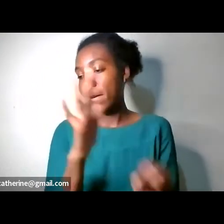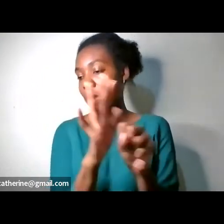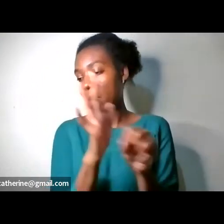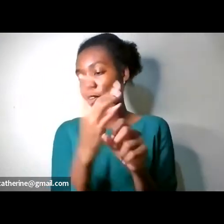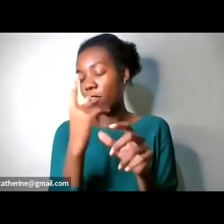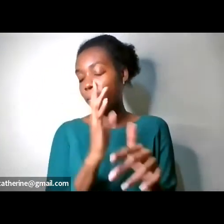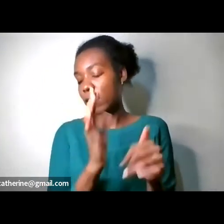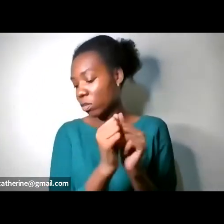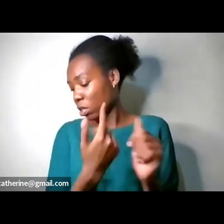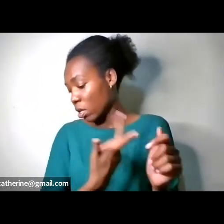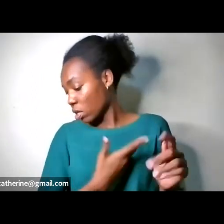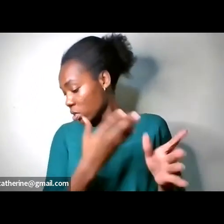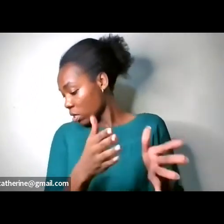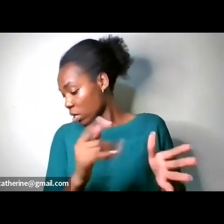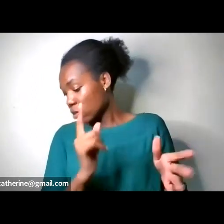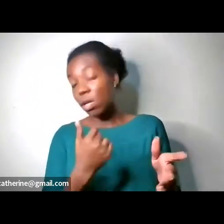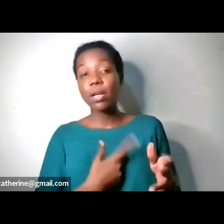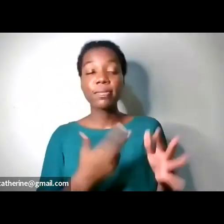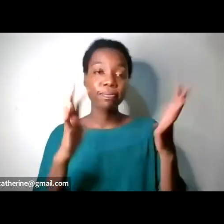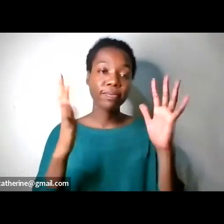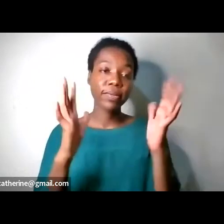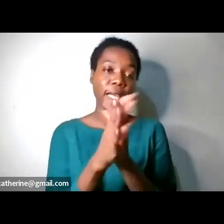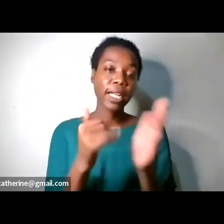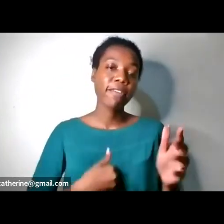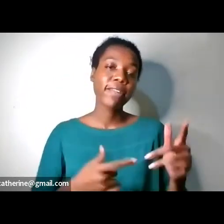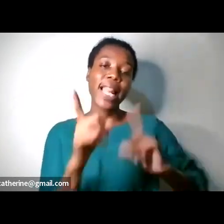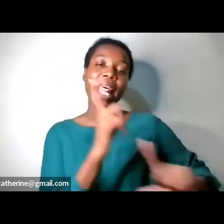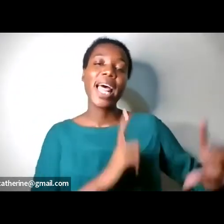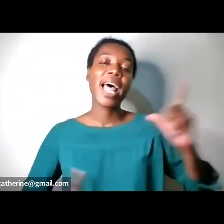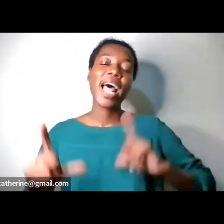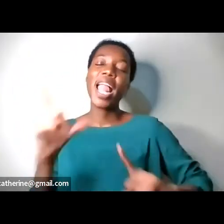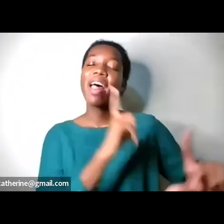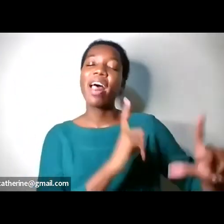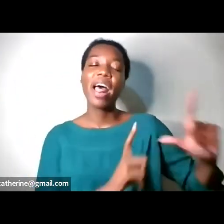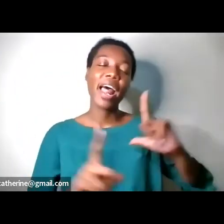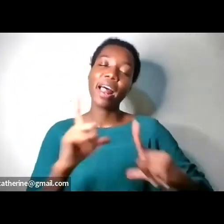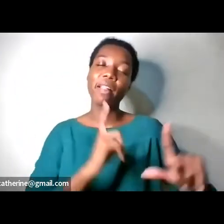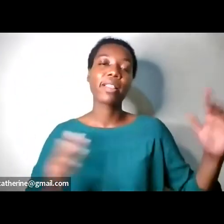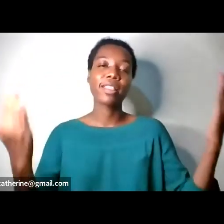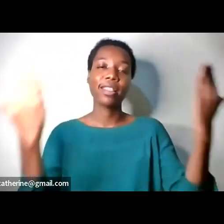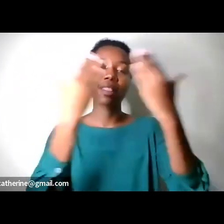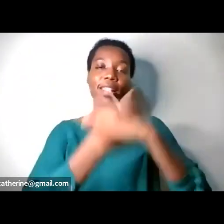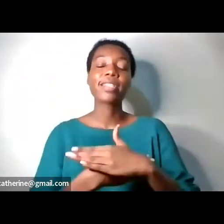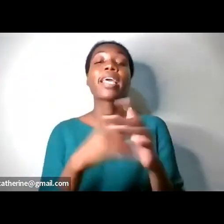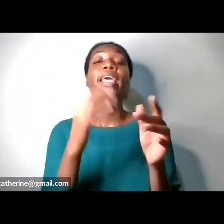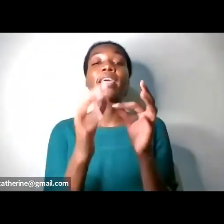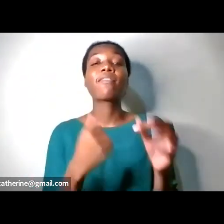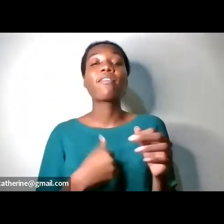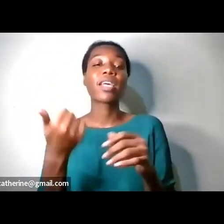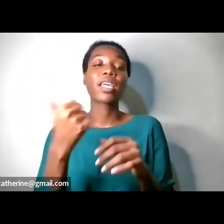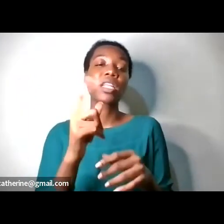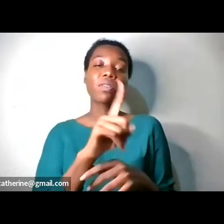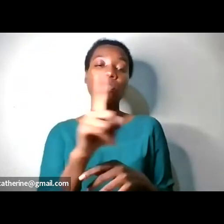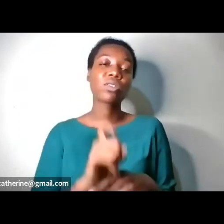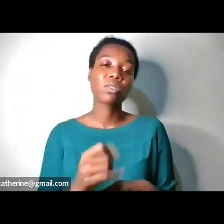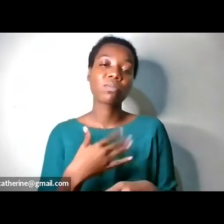here. We really appreciate you, and you guys have a lovely night. In case of any follow-up questions, like I have